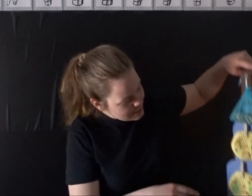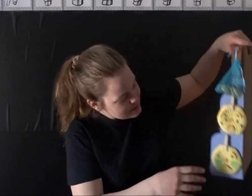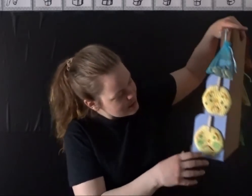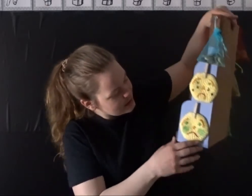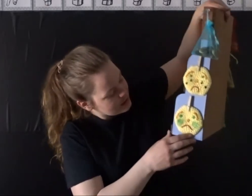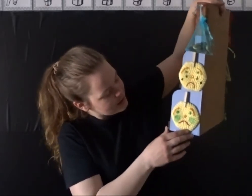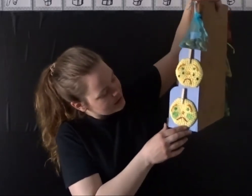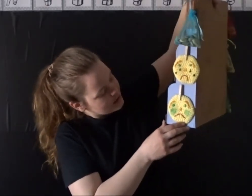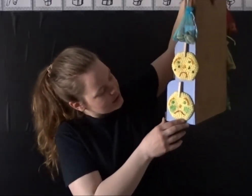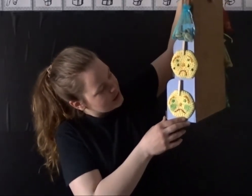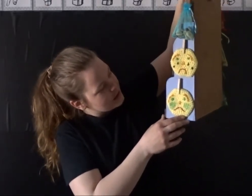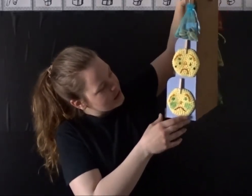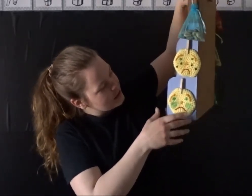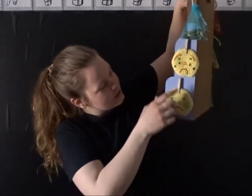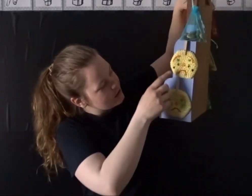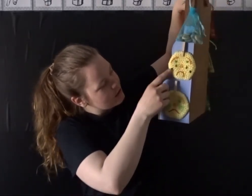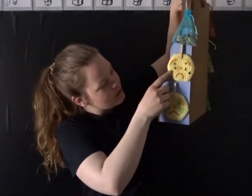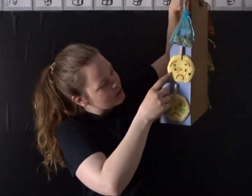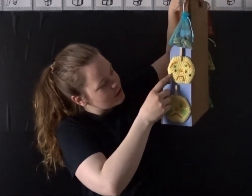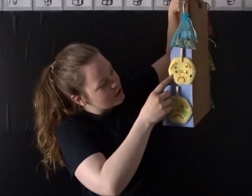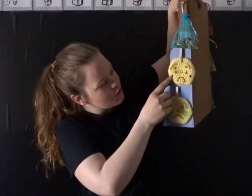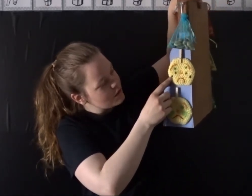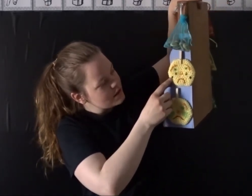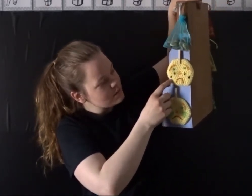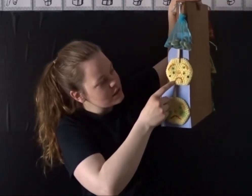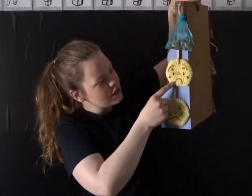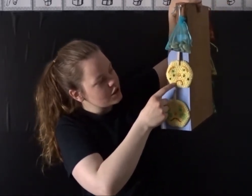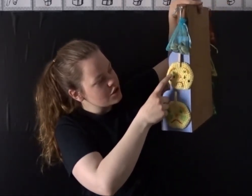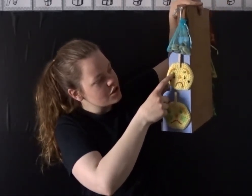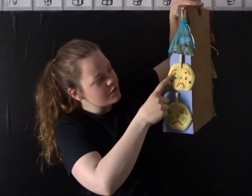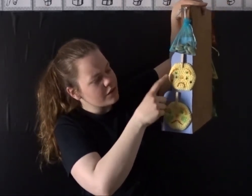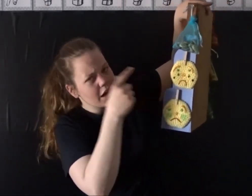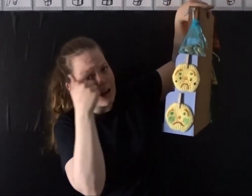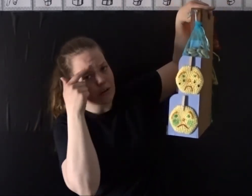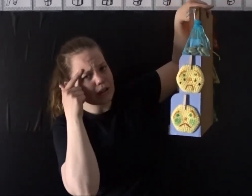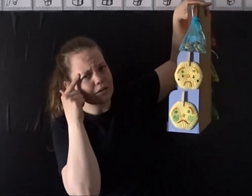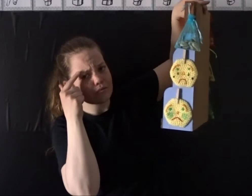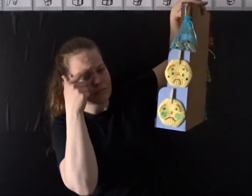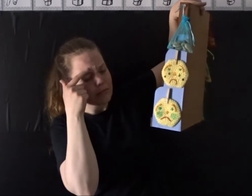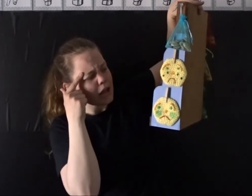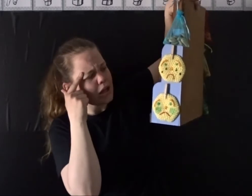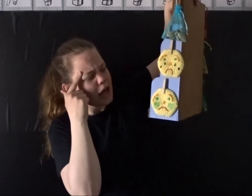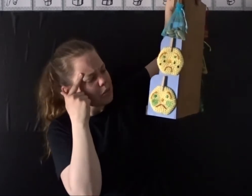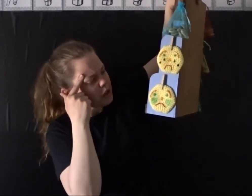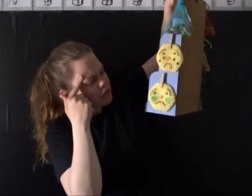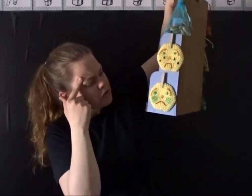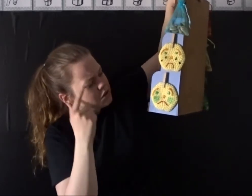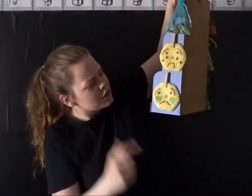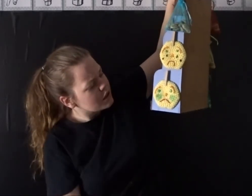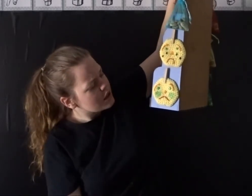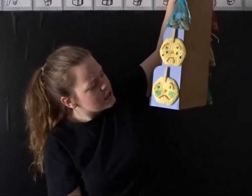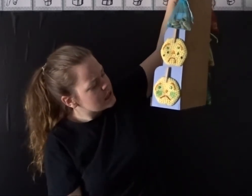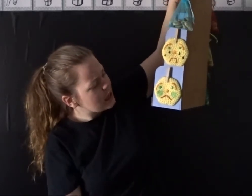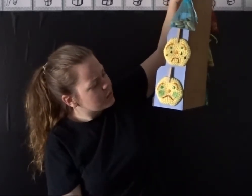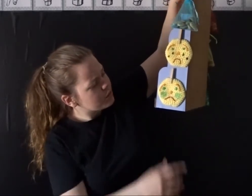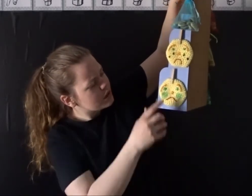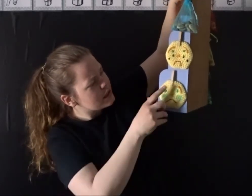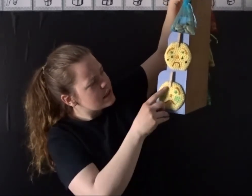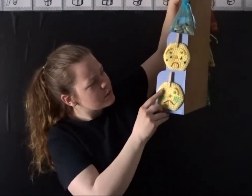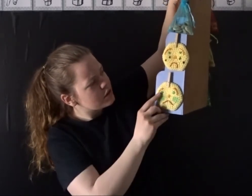is here with some tears and a frown and eyebrows down. Really similar